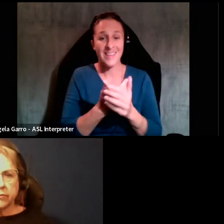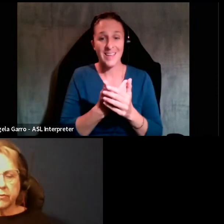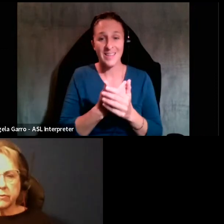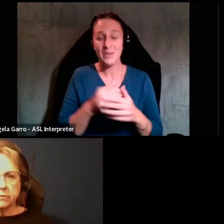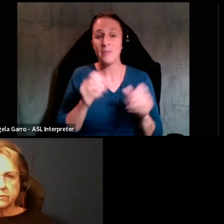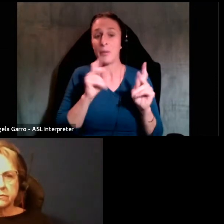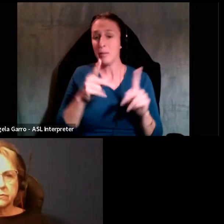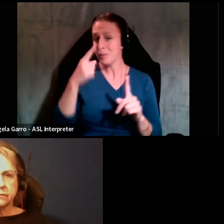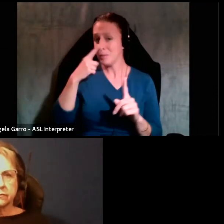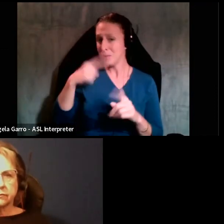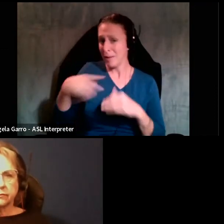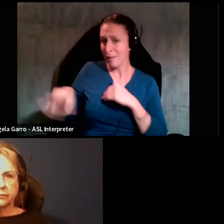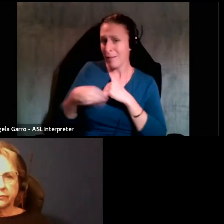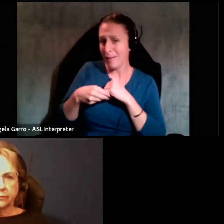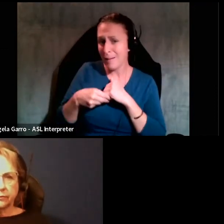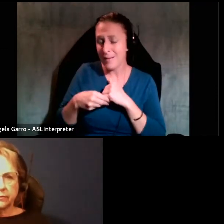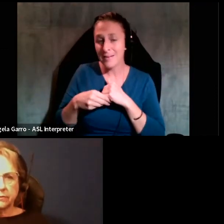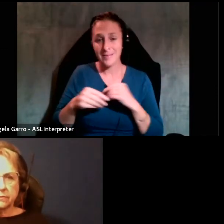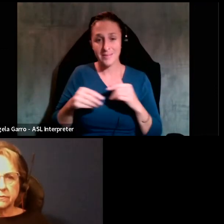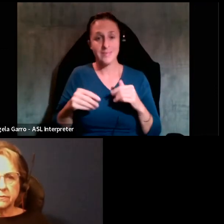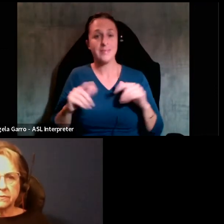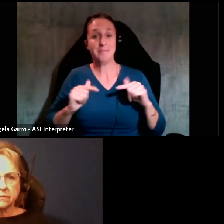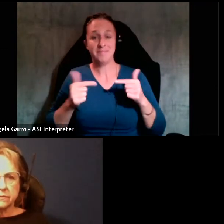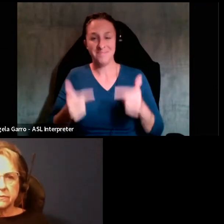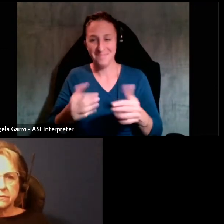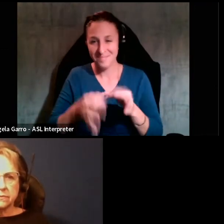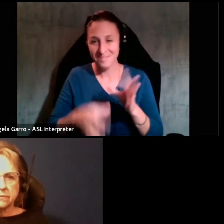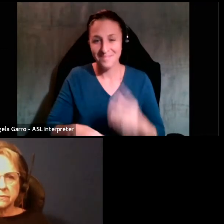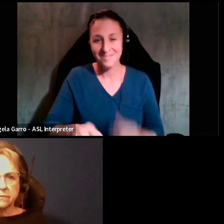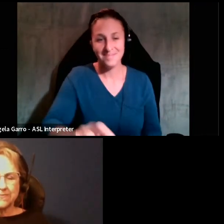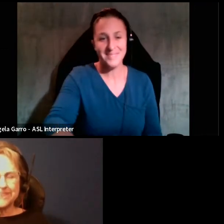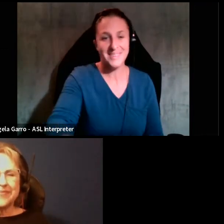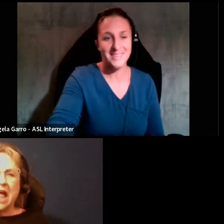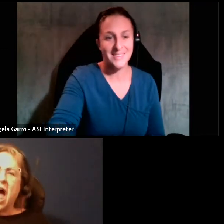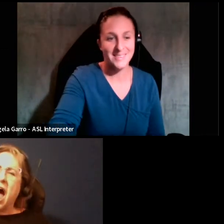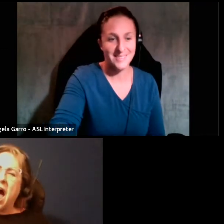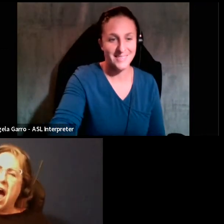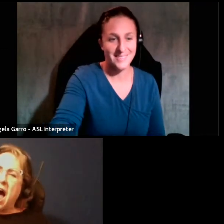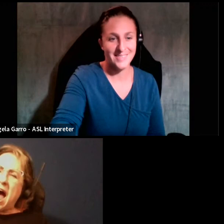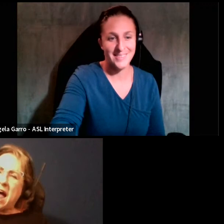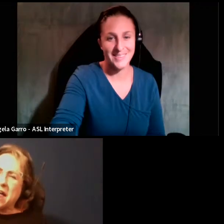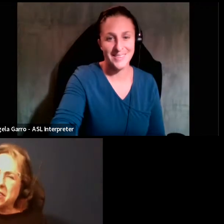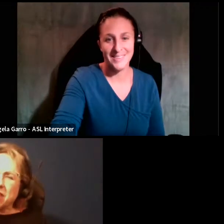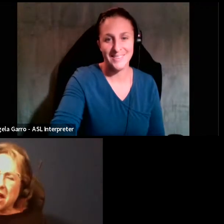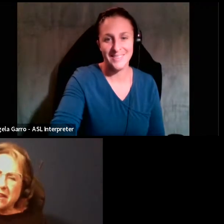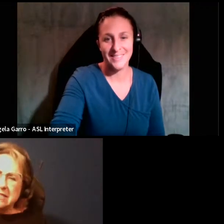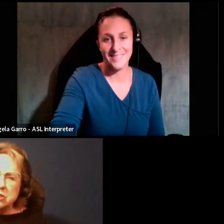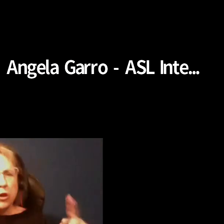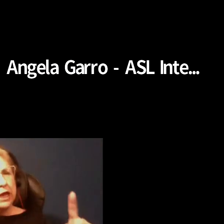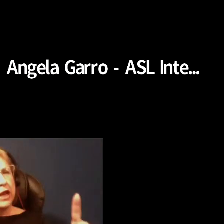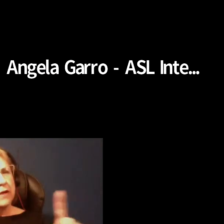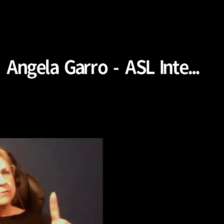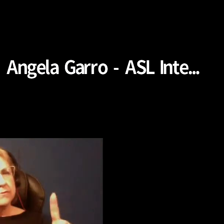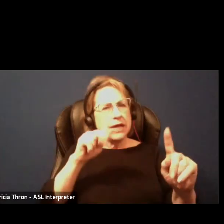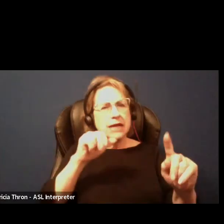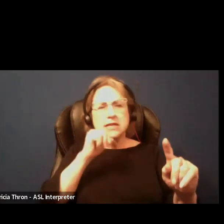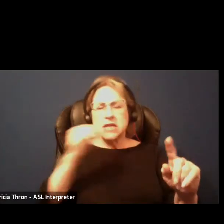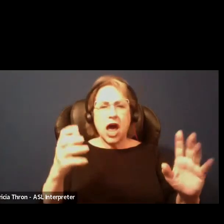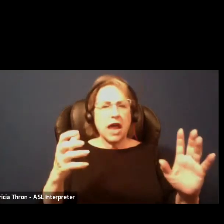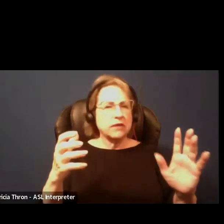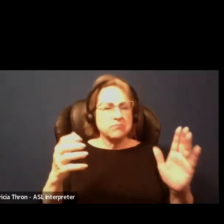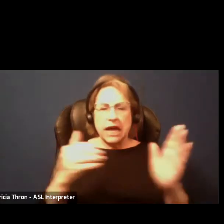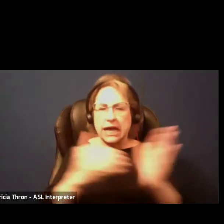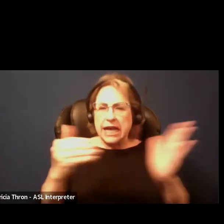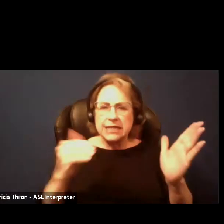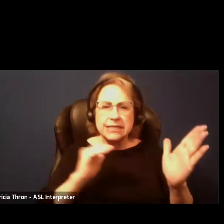I say something? Yes, please. Yes, okay. I thought, and this is only an observation, and it's not against our student. I thought that